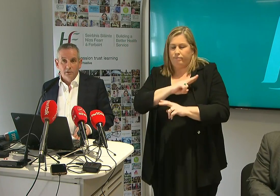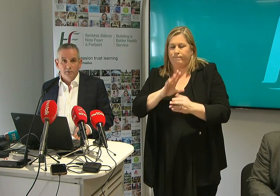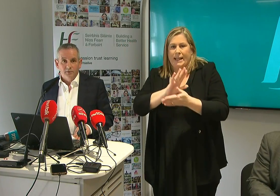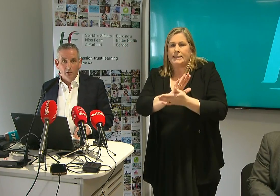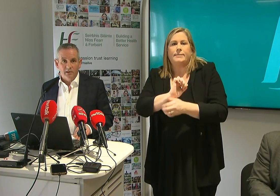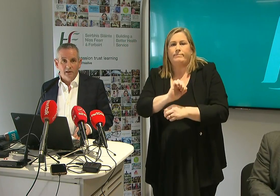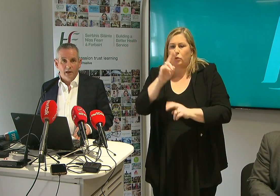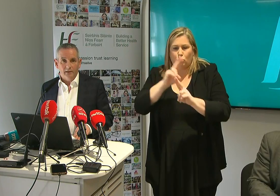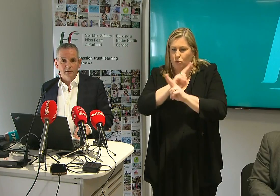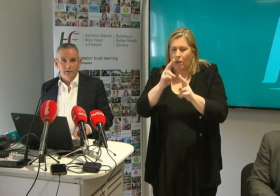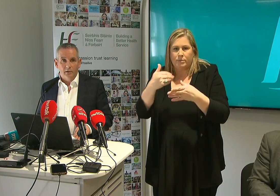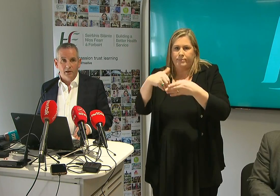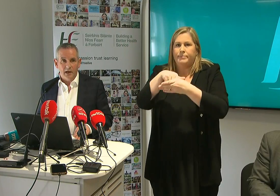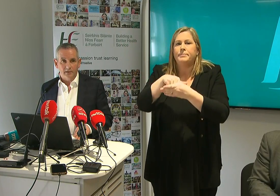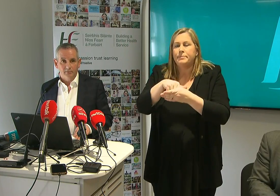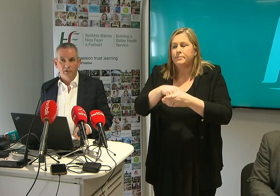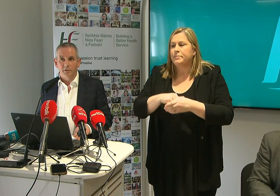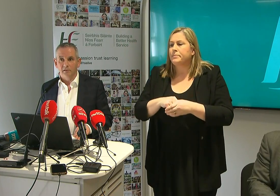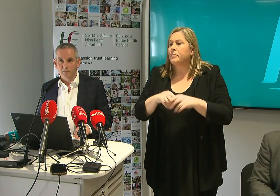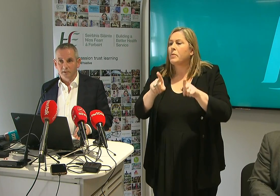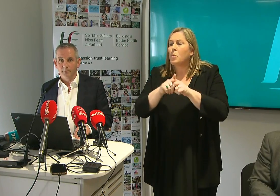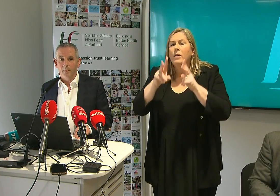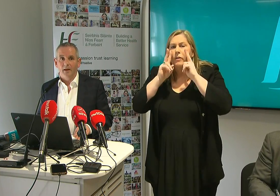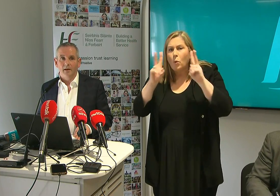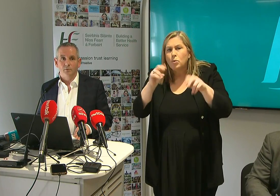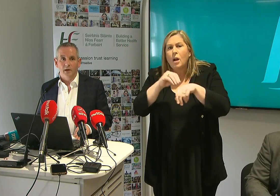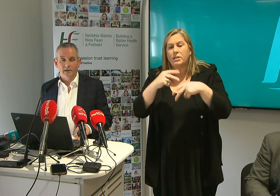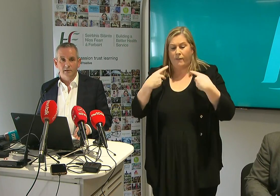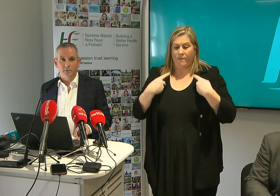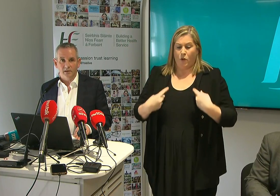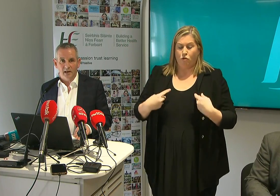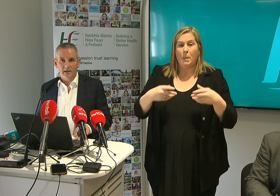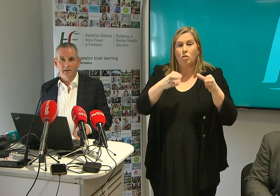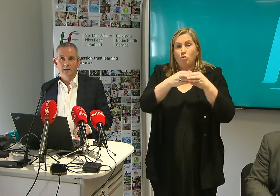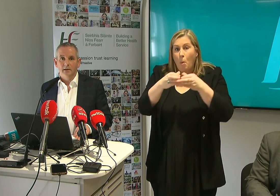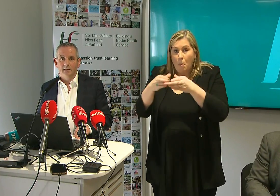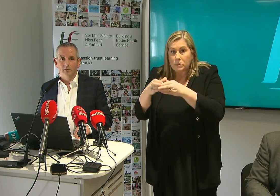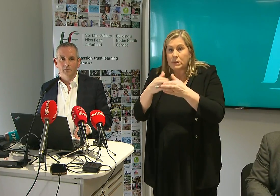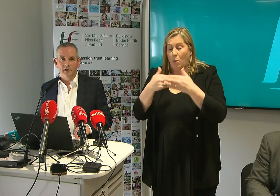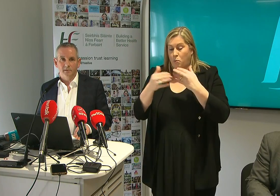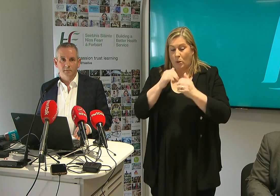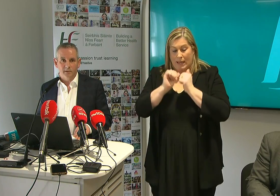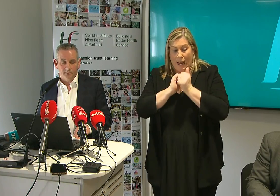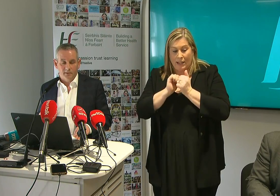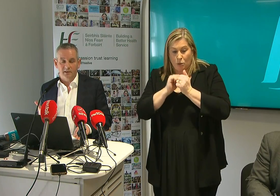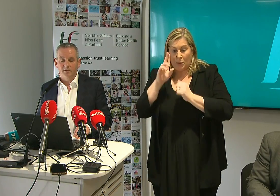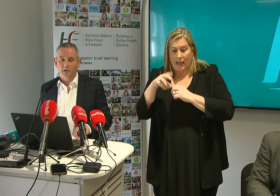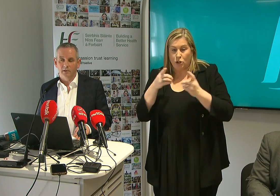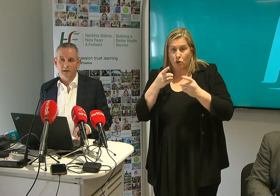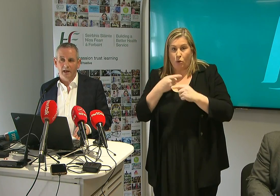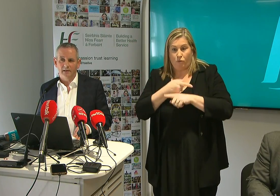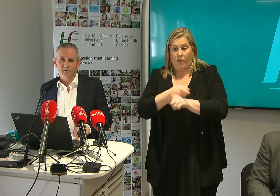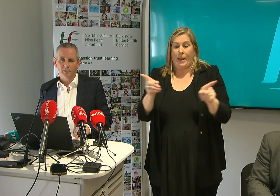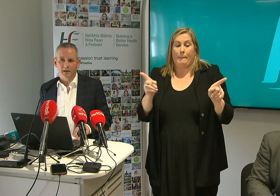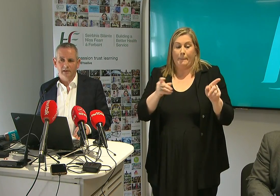We're also focusing and looking at vulnerable groups and what actions we can take, and that will be a specific